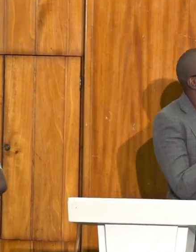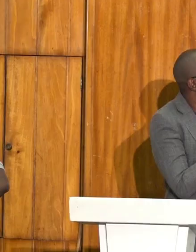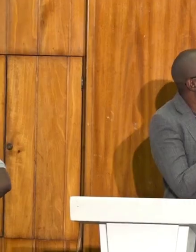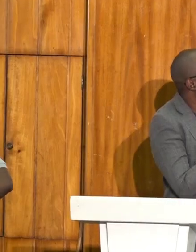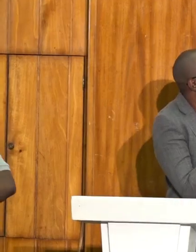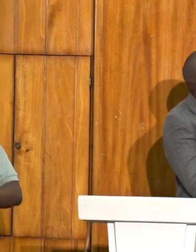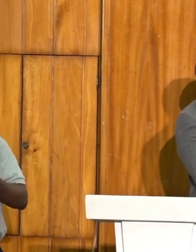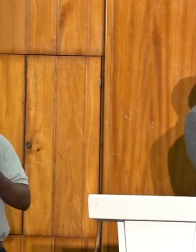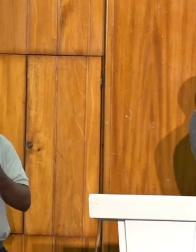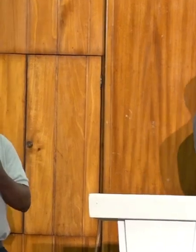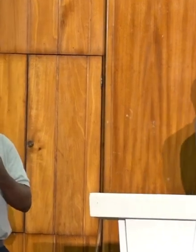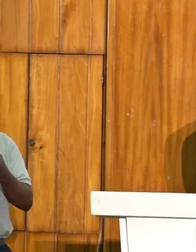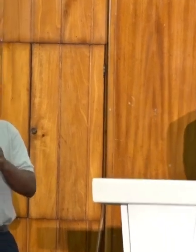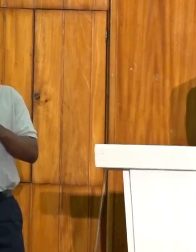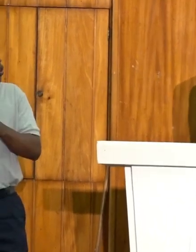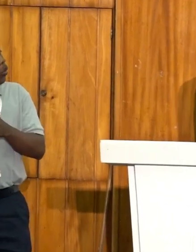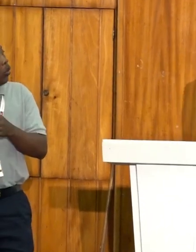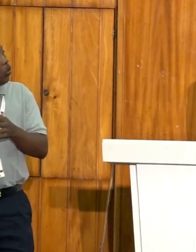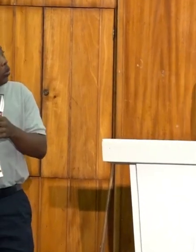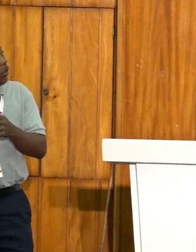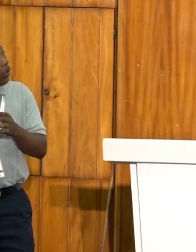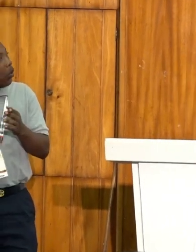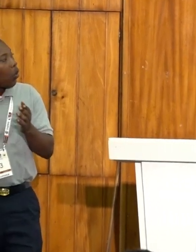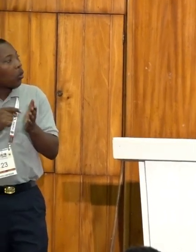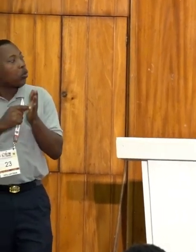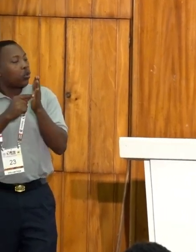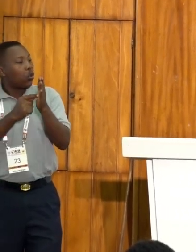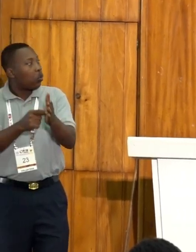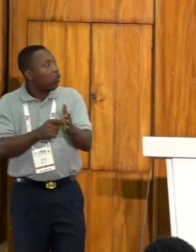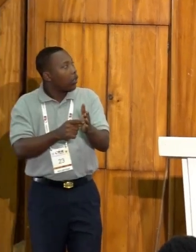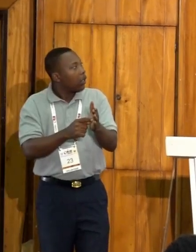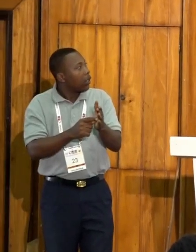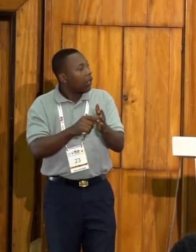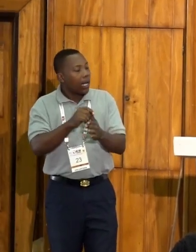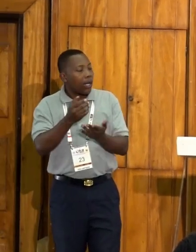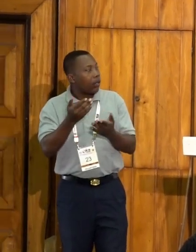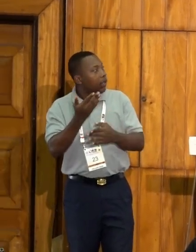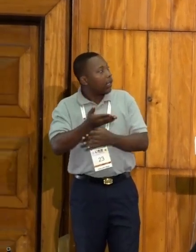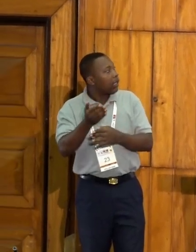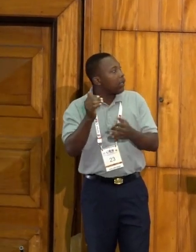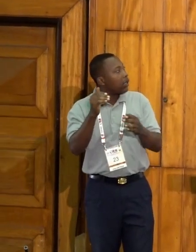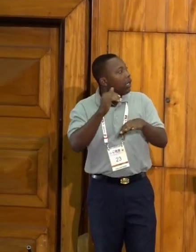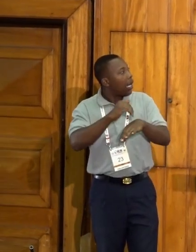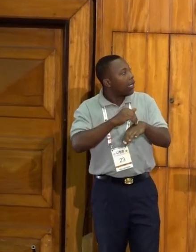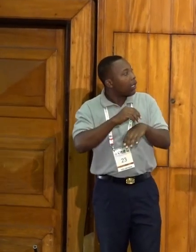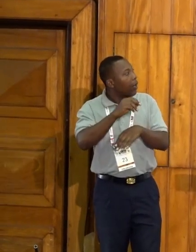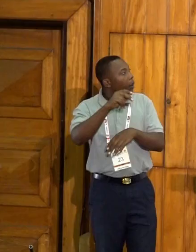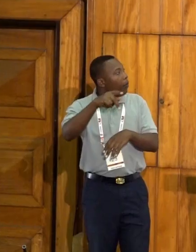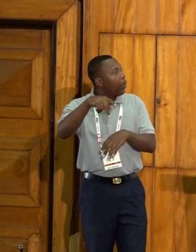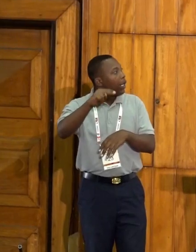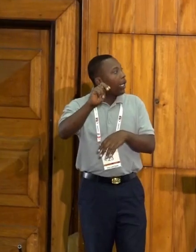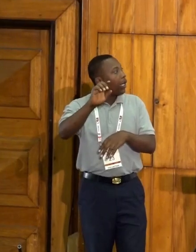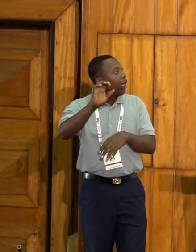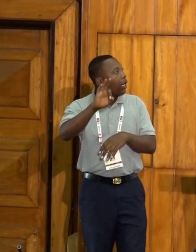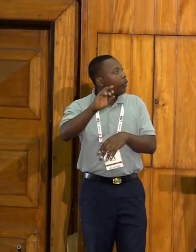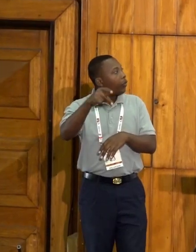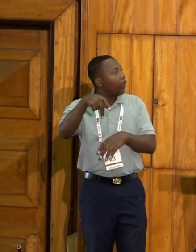that are faith-based highlights a critical barrier here because while they are very interested in going